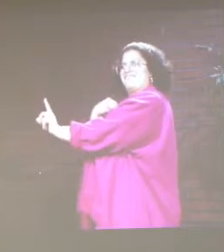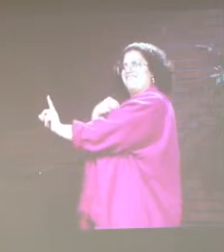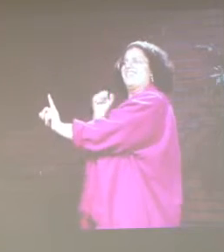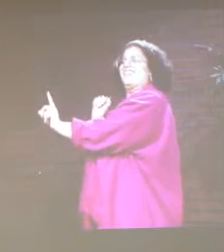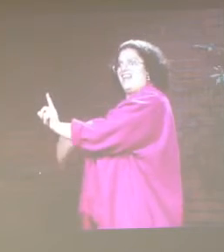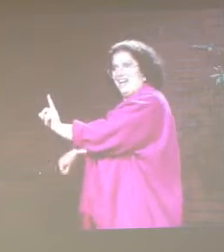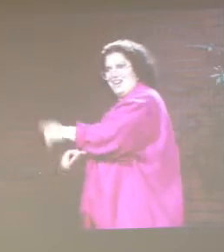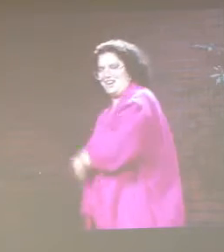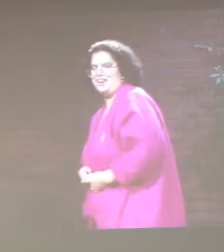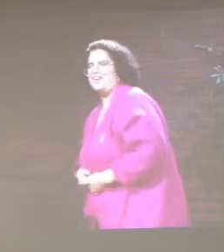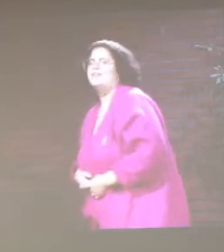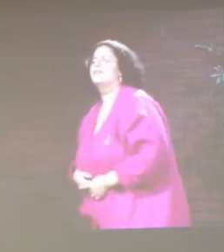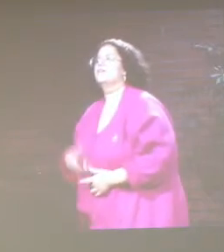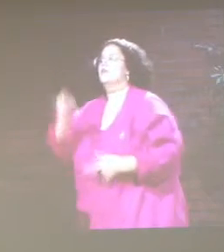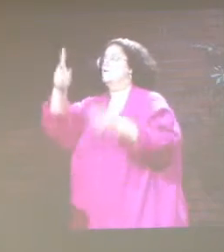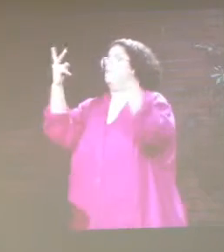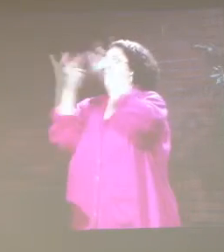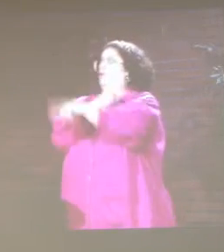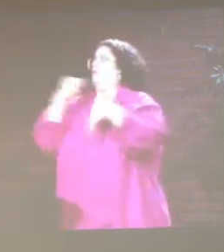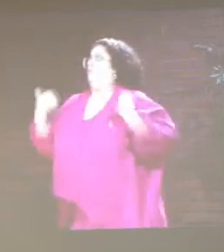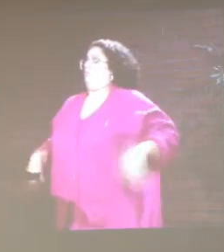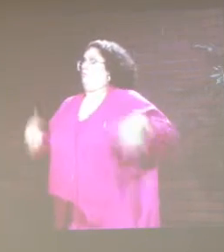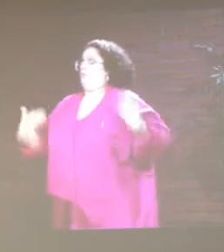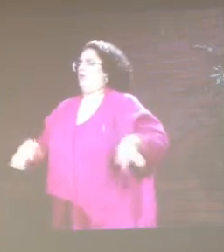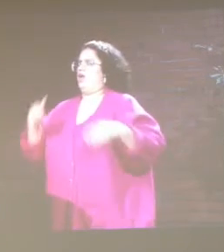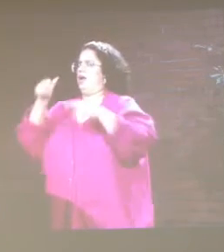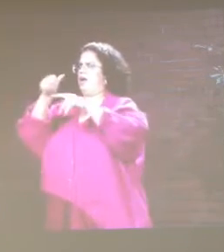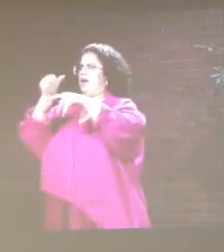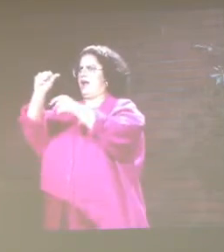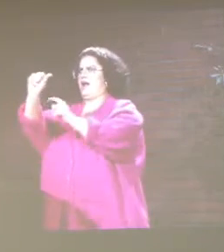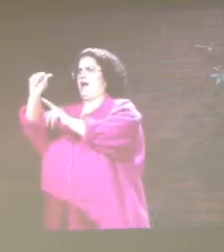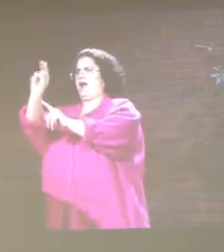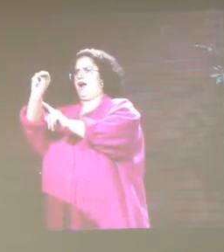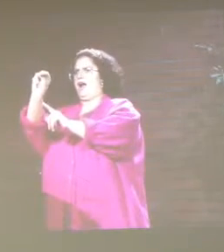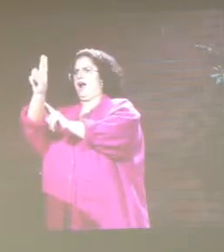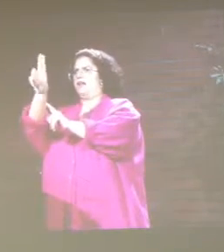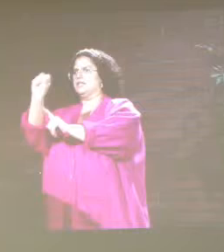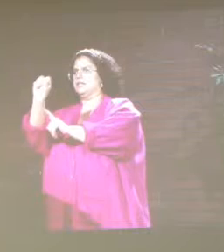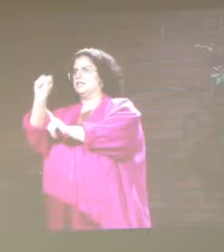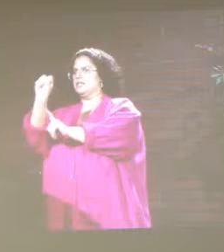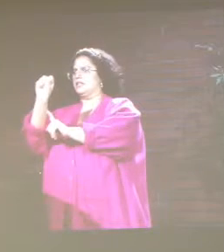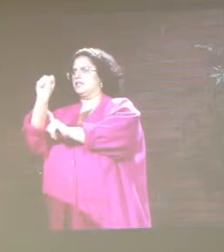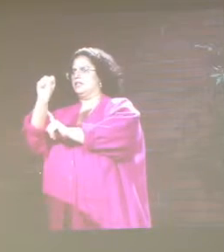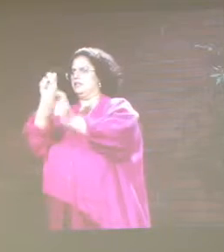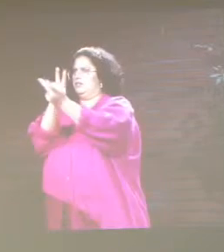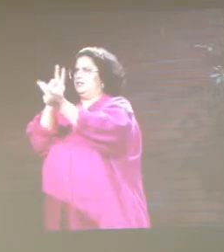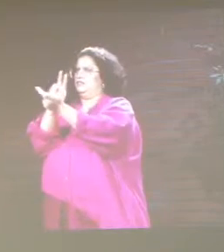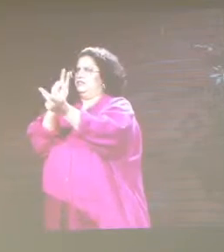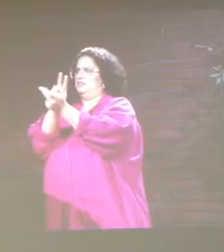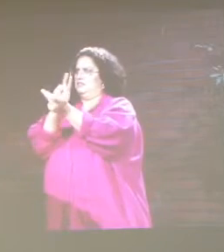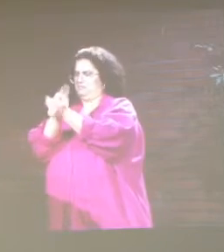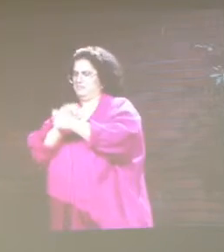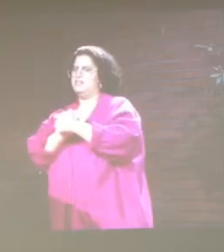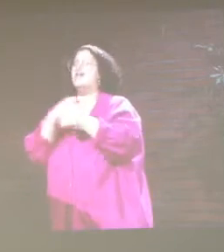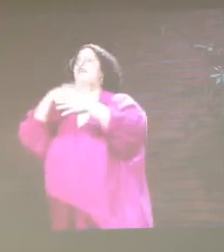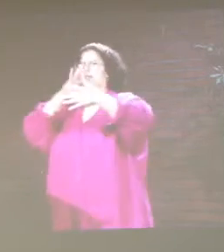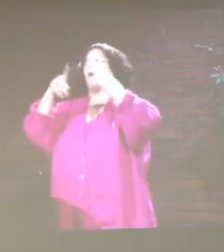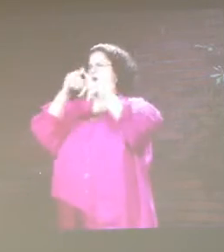Another story that I would like to explain about is there is a man who has HIV and I'm giving him a blowjob. So now I